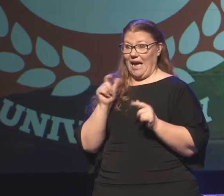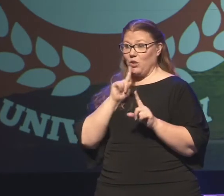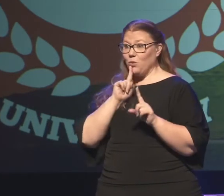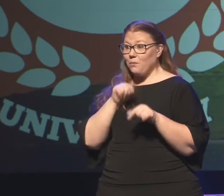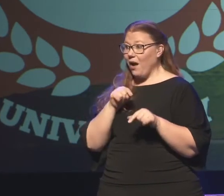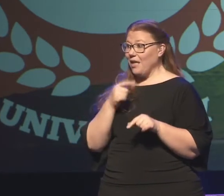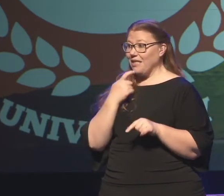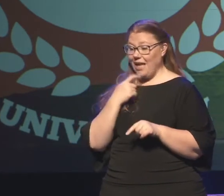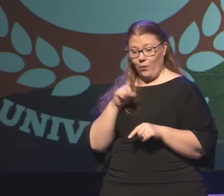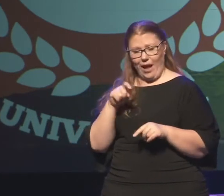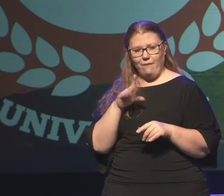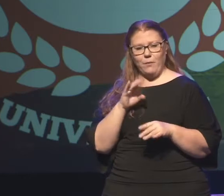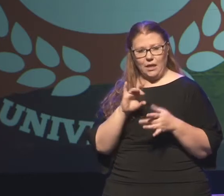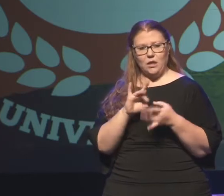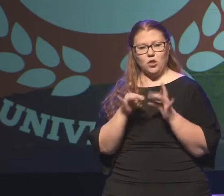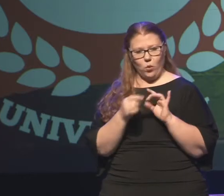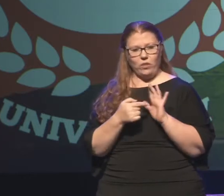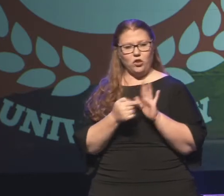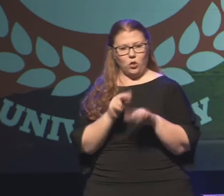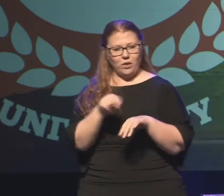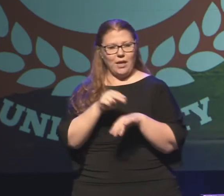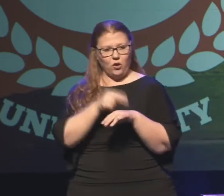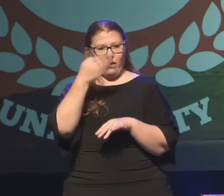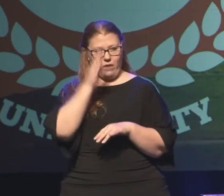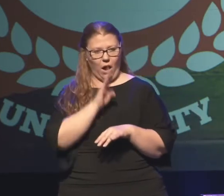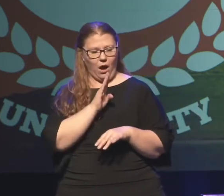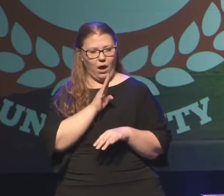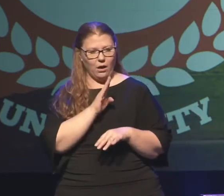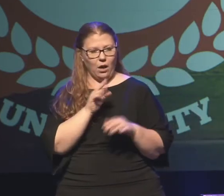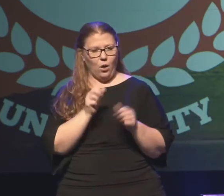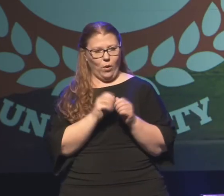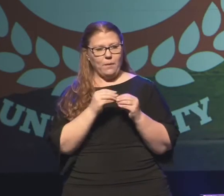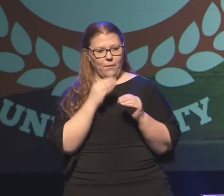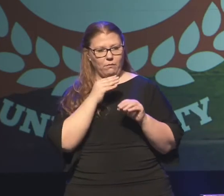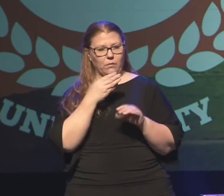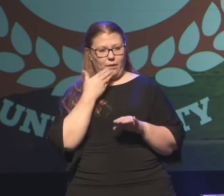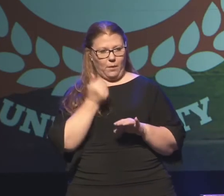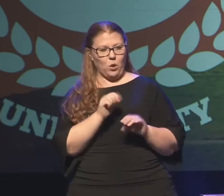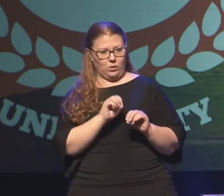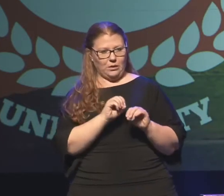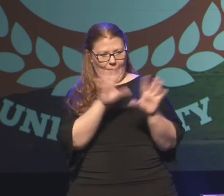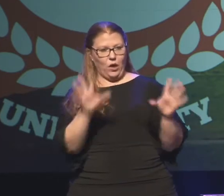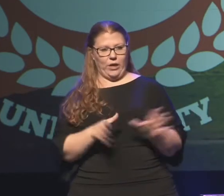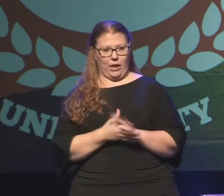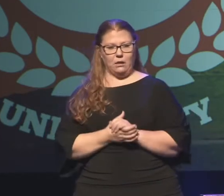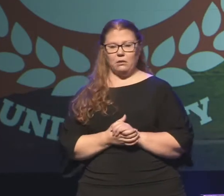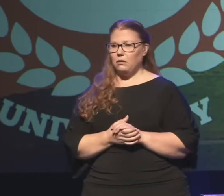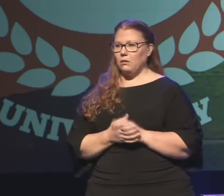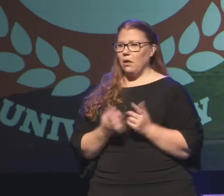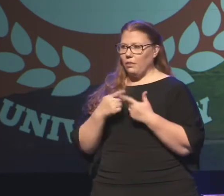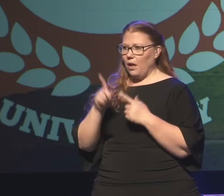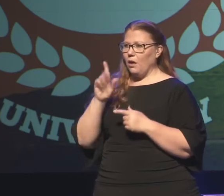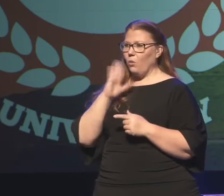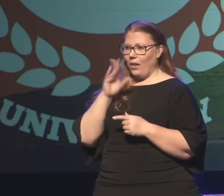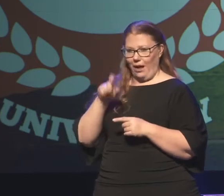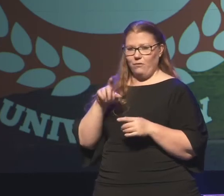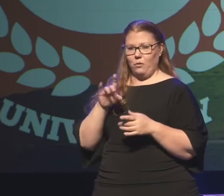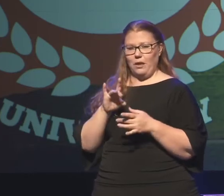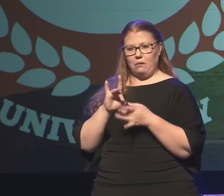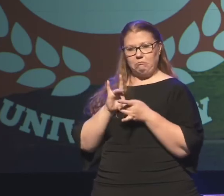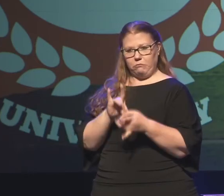it would have to be a story that reveals the nature of God with the most clarity. And then I said, then it's going to have to be something to do with